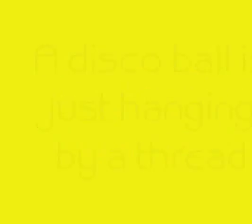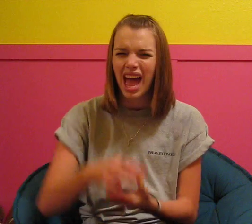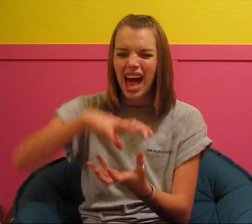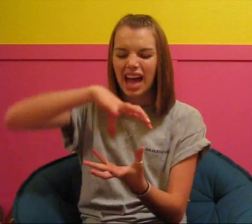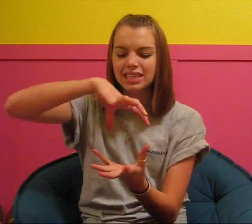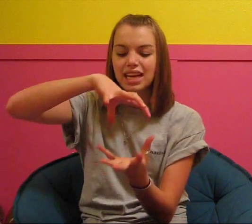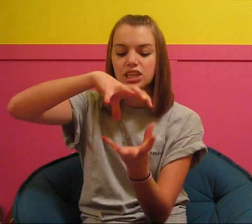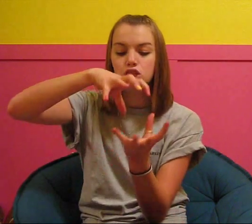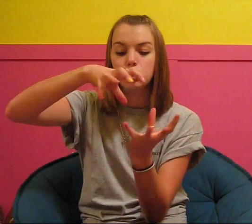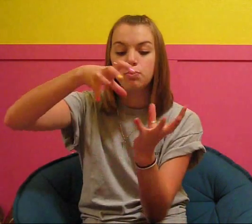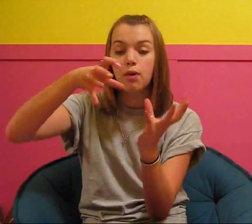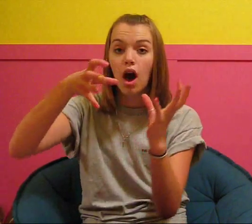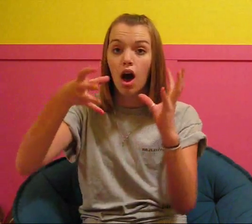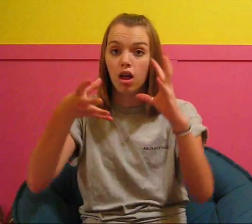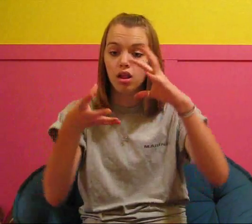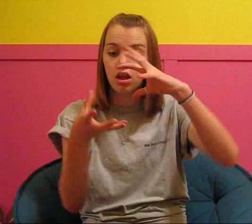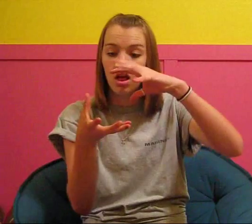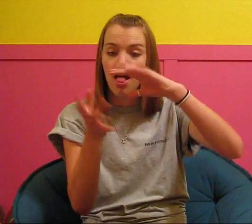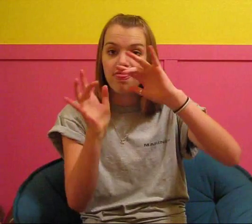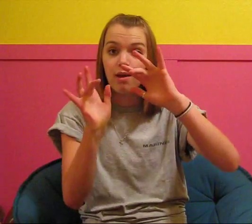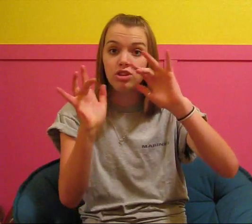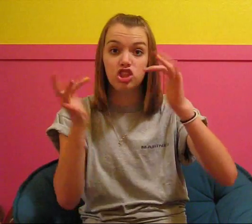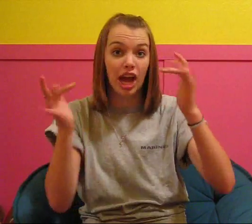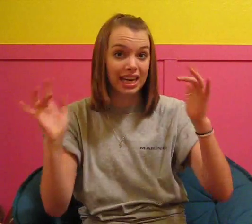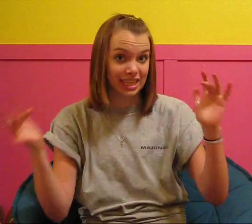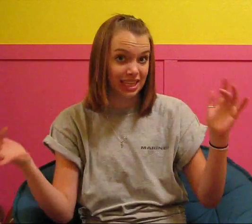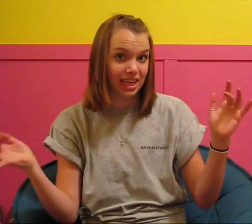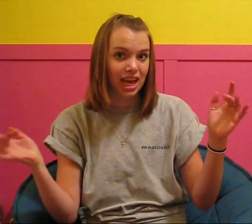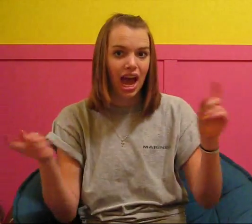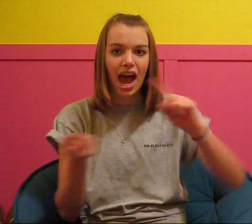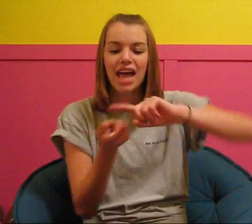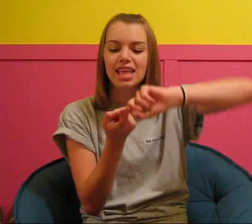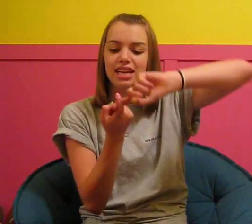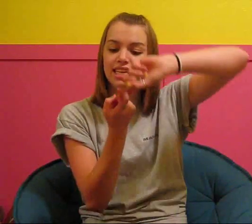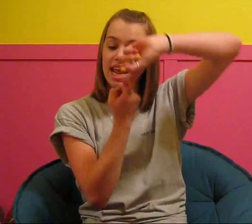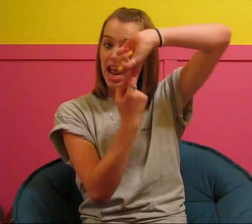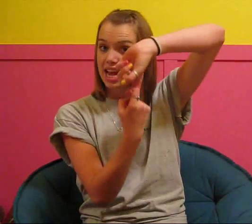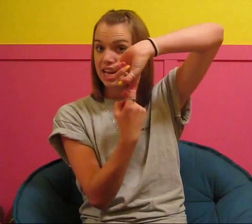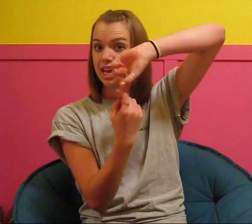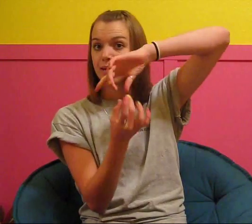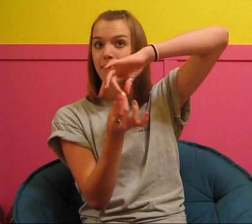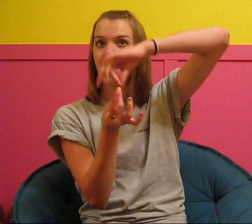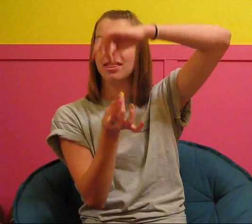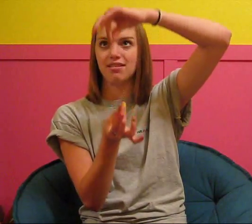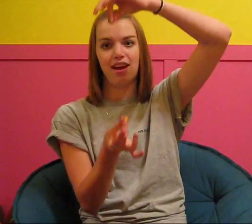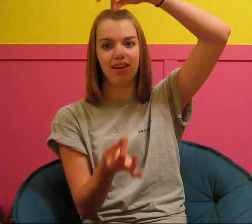I decided to do a ball that was shiny, and then it's hanging by a thread.